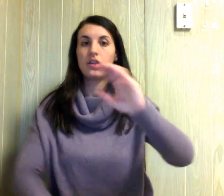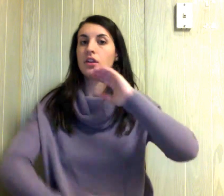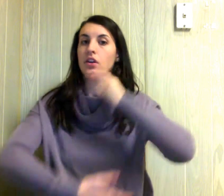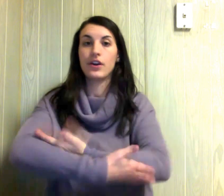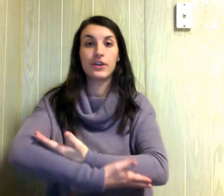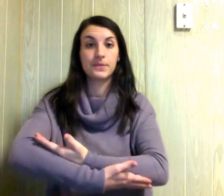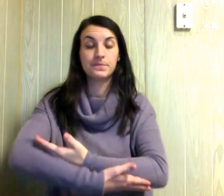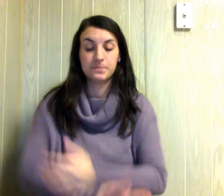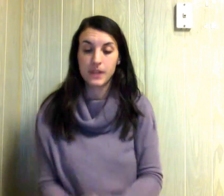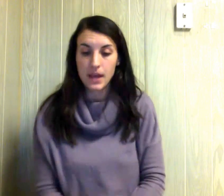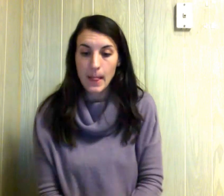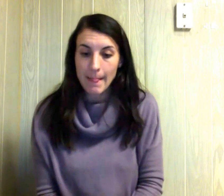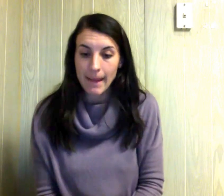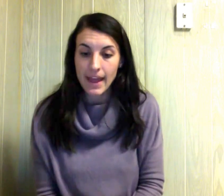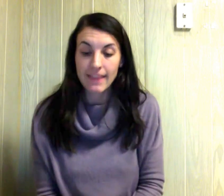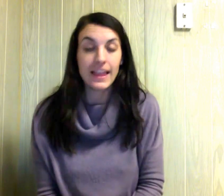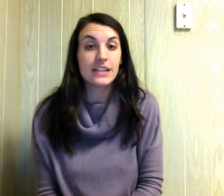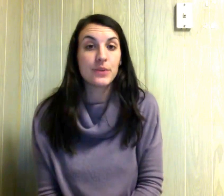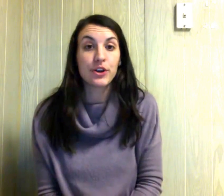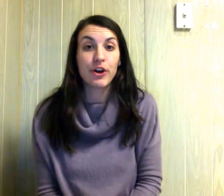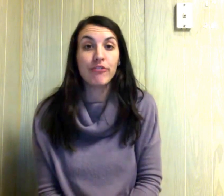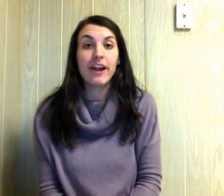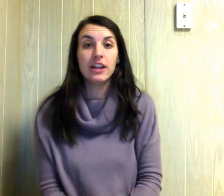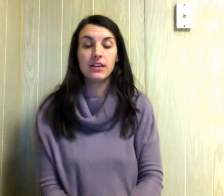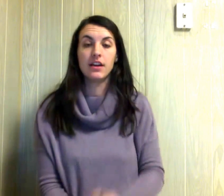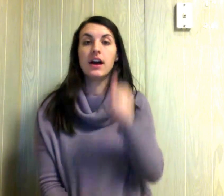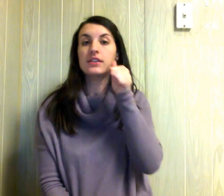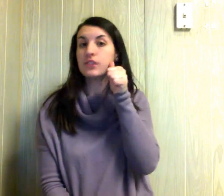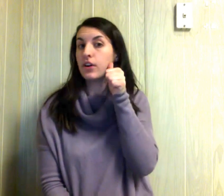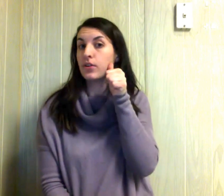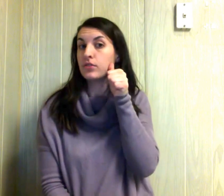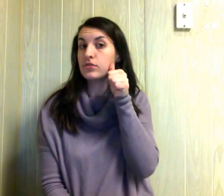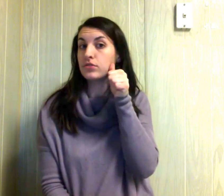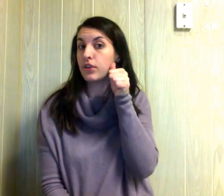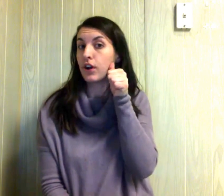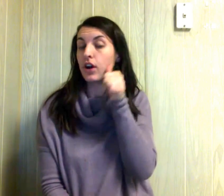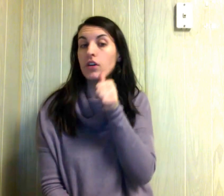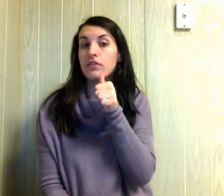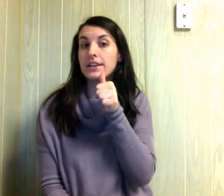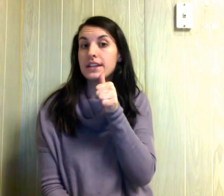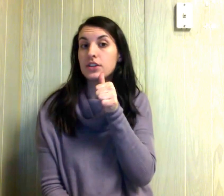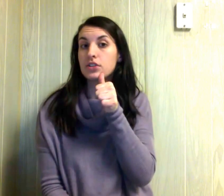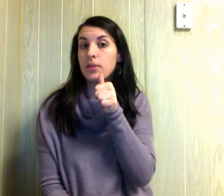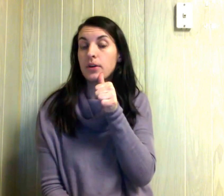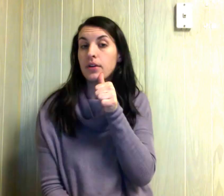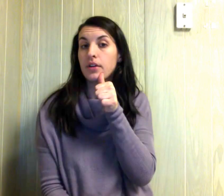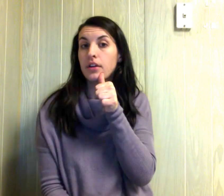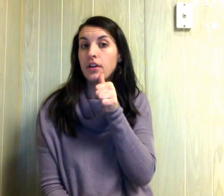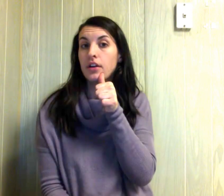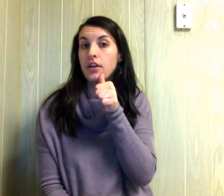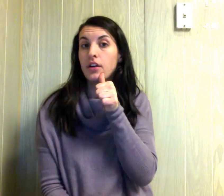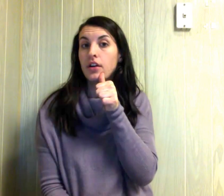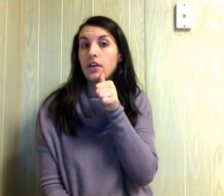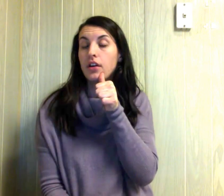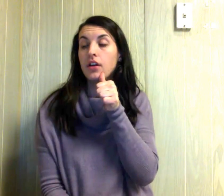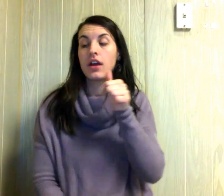Granddaughter. Okay, and the last one, girlfriend. So you do the girl right down your jawbone, and